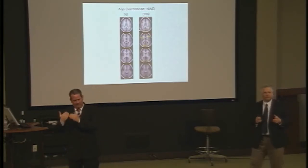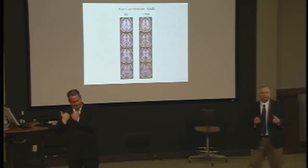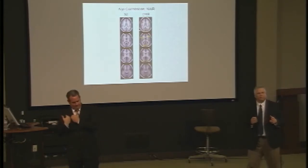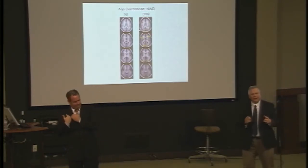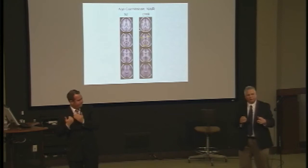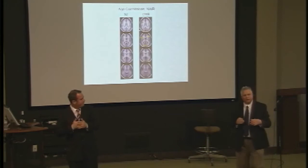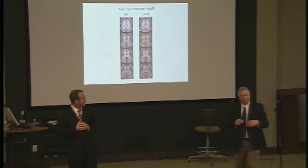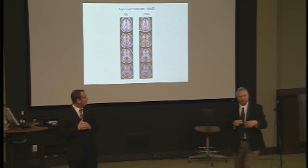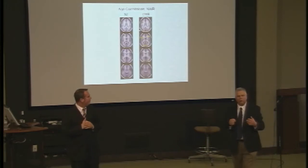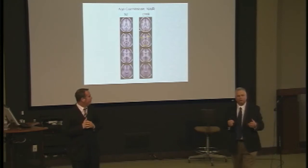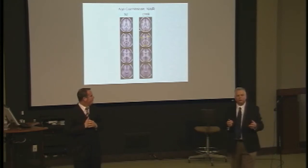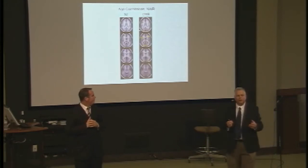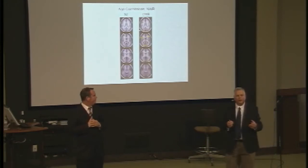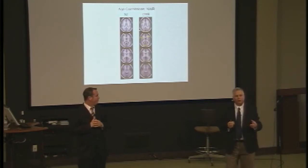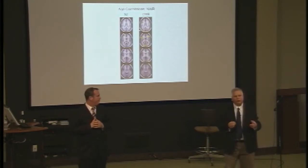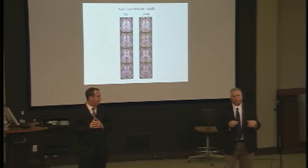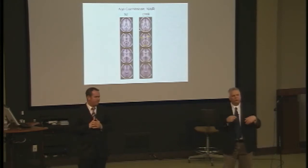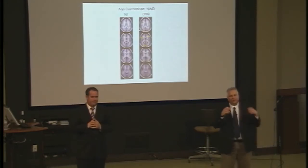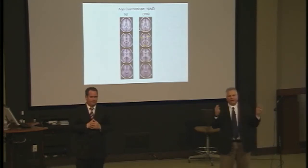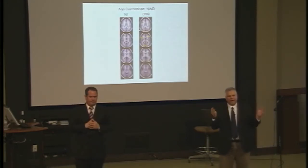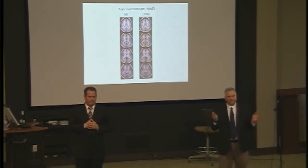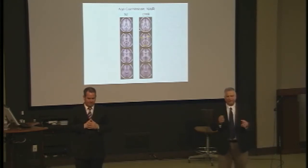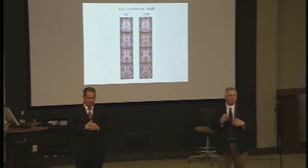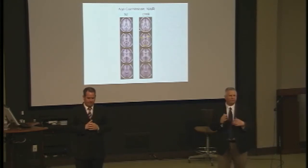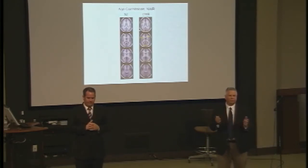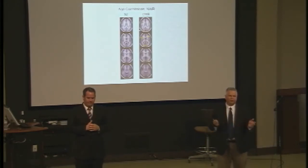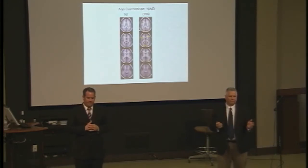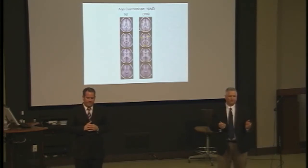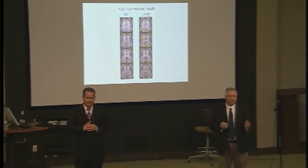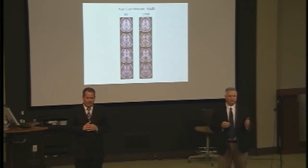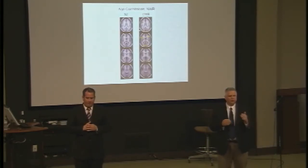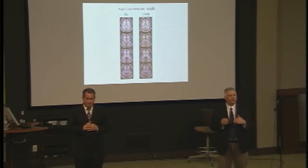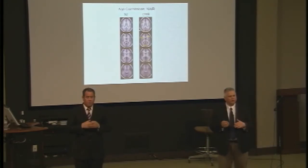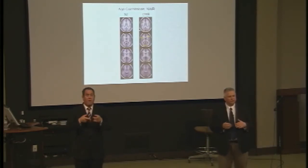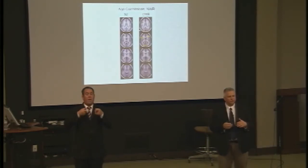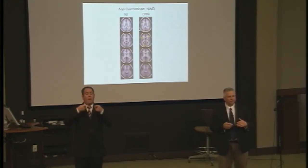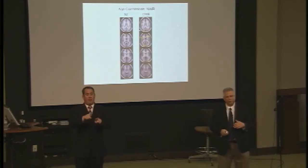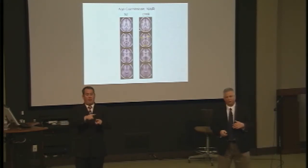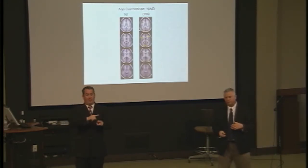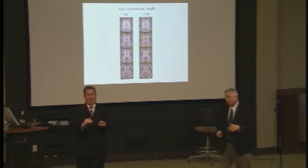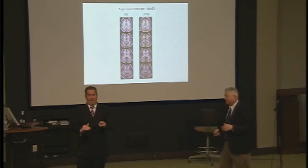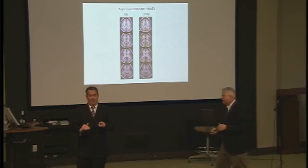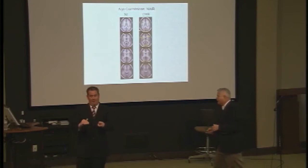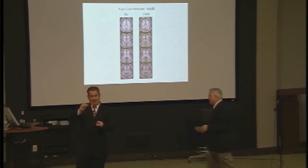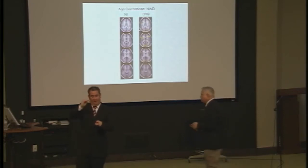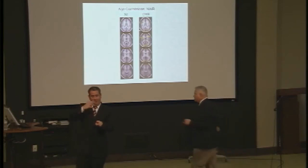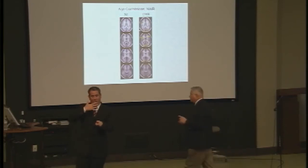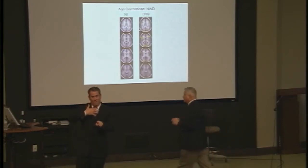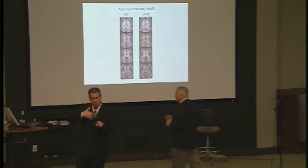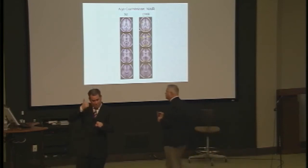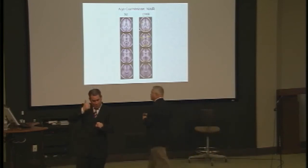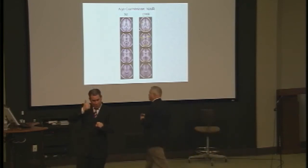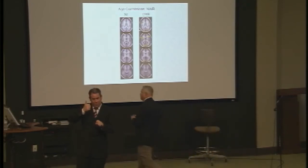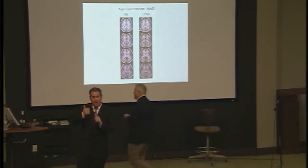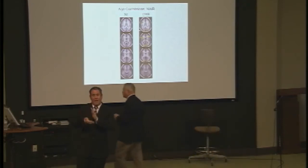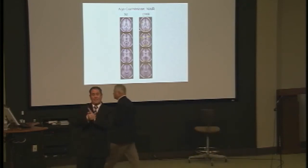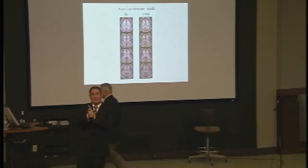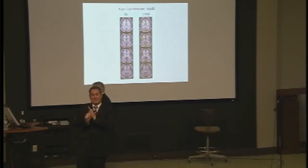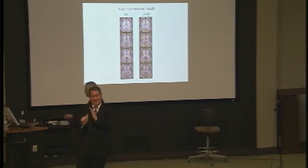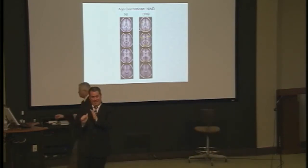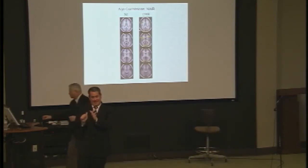a very different pattern. The older they were, the more they activated everywhere. There were no negative correlations. And the second thing